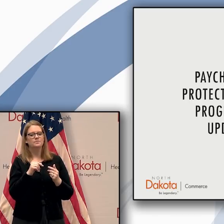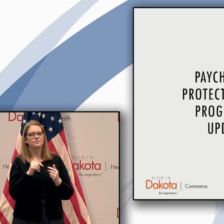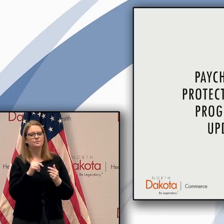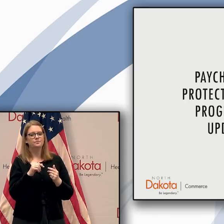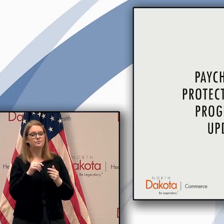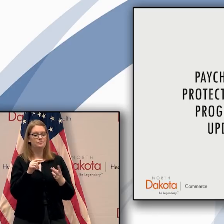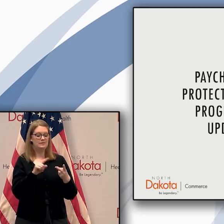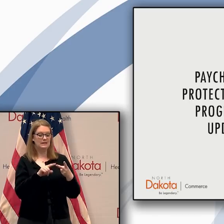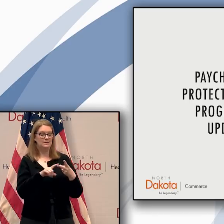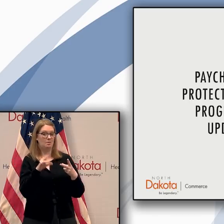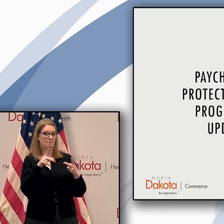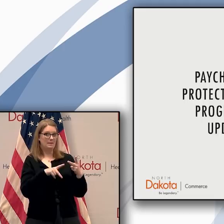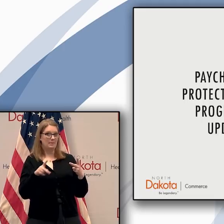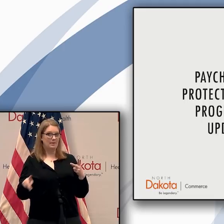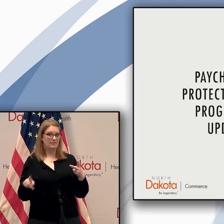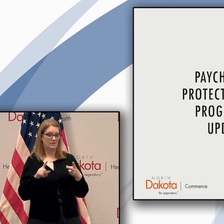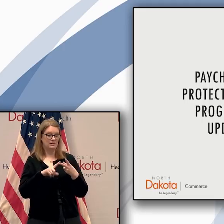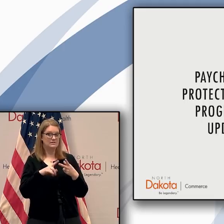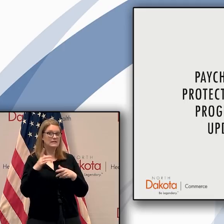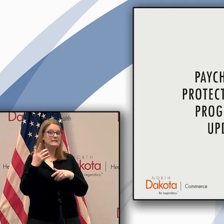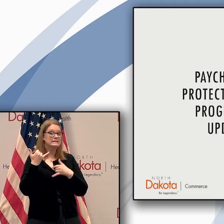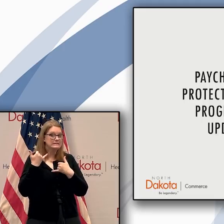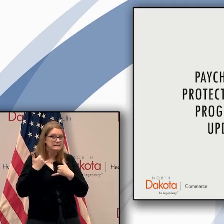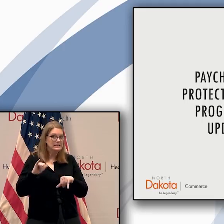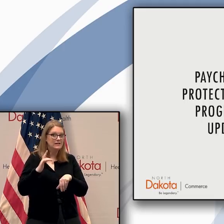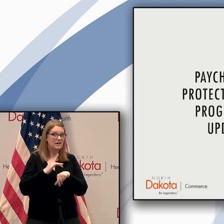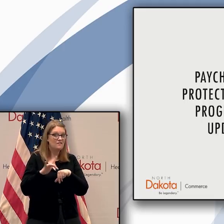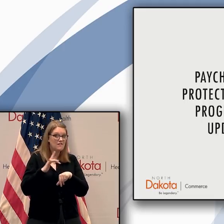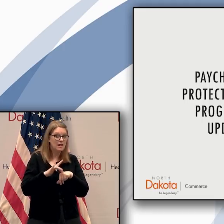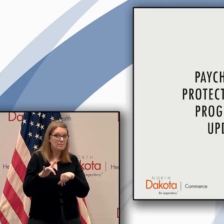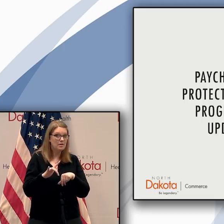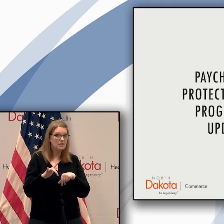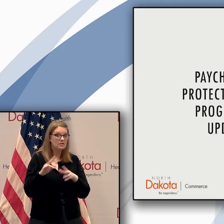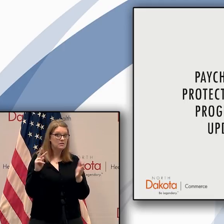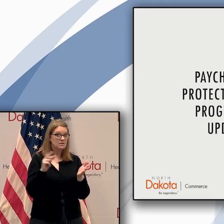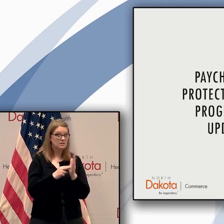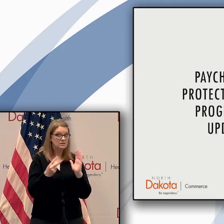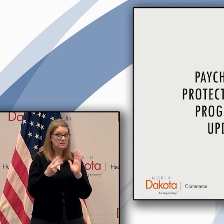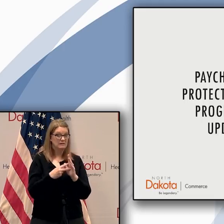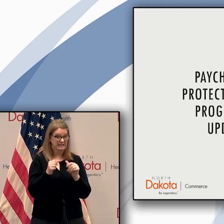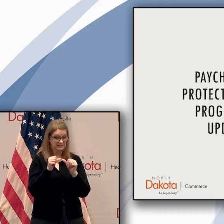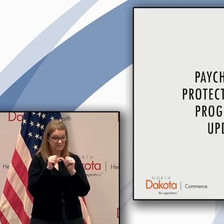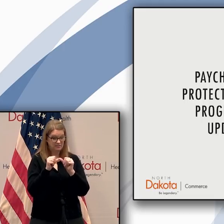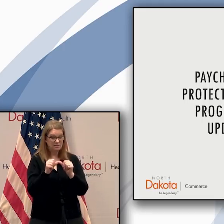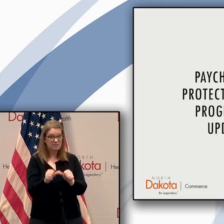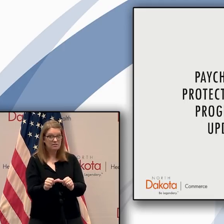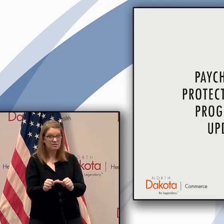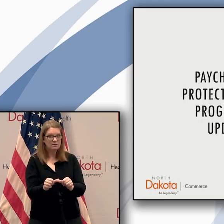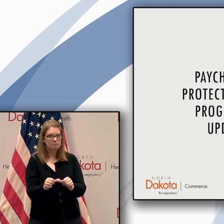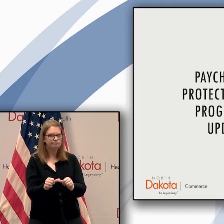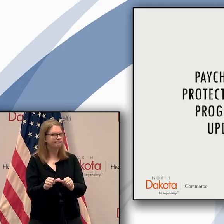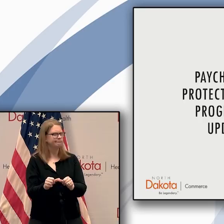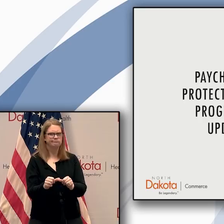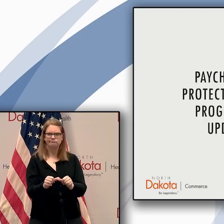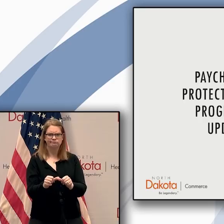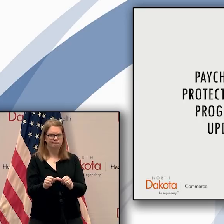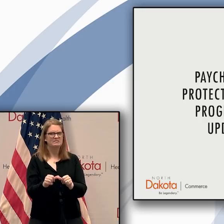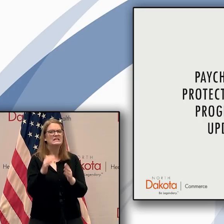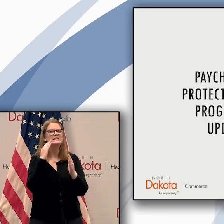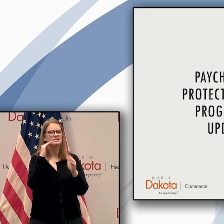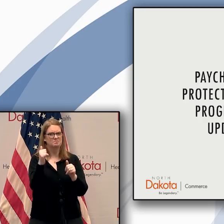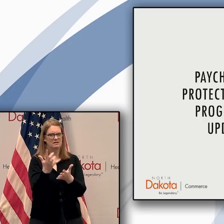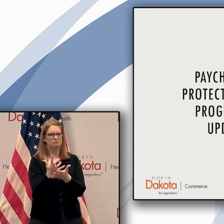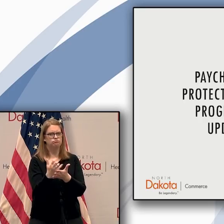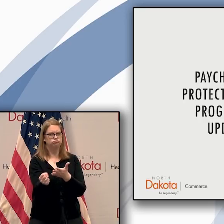While PPP funds remain available, we don't expect that to last much longer given the run rate on the program. Some